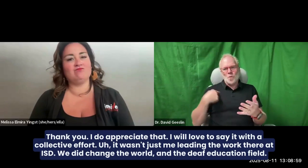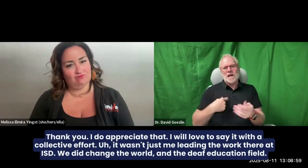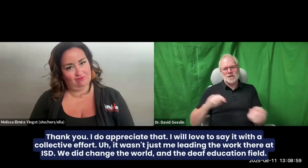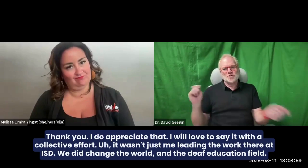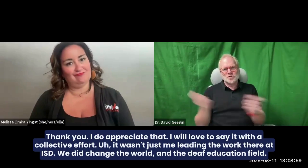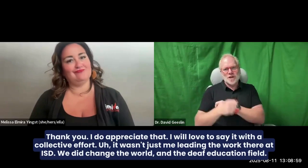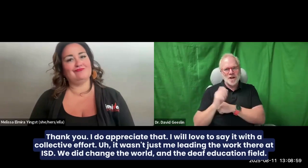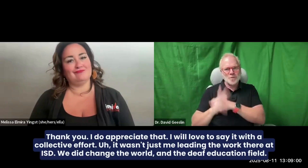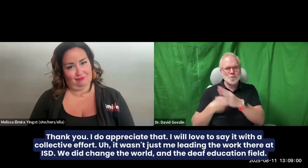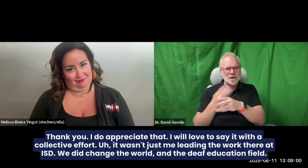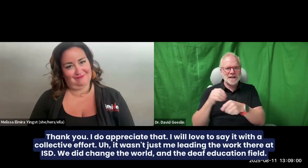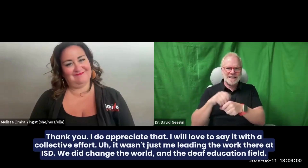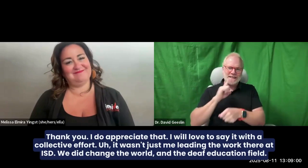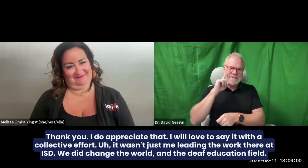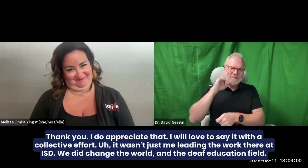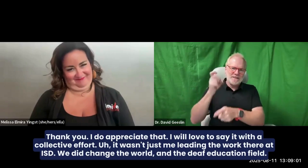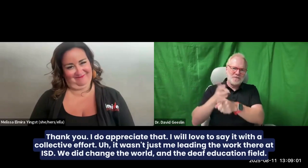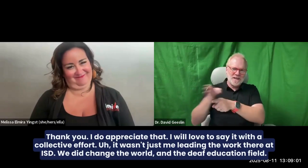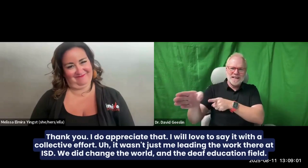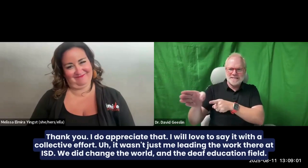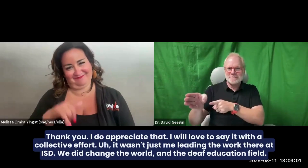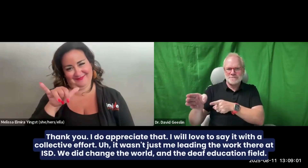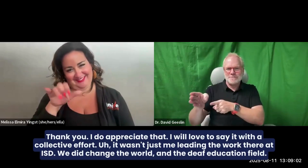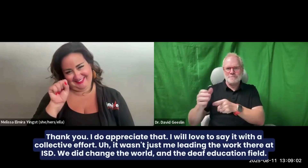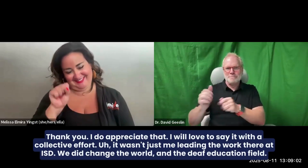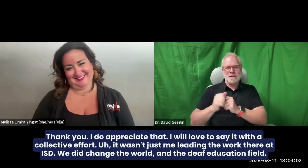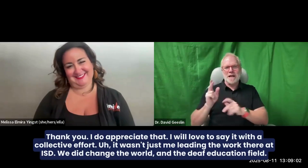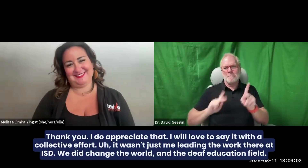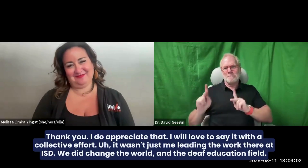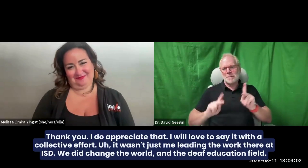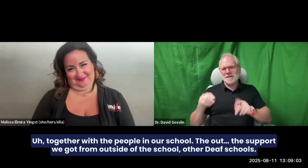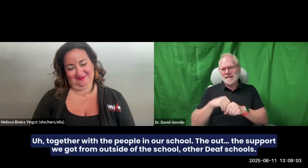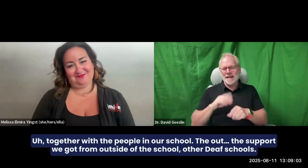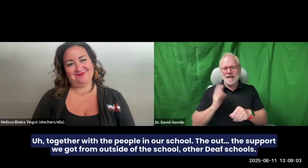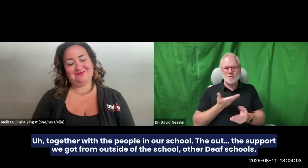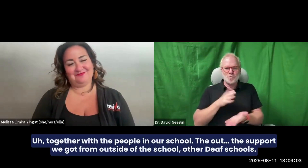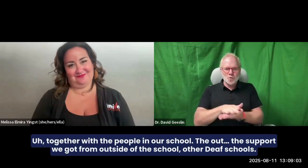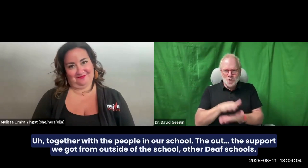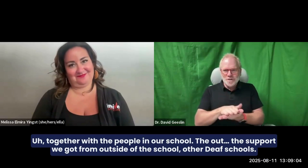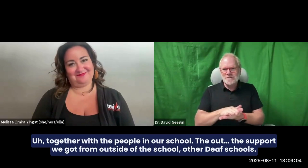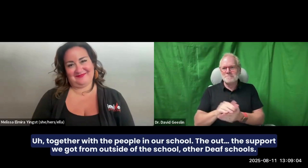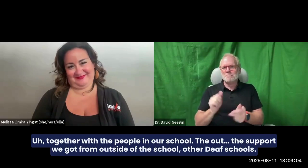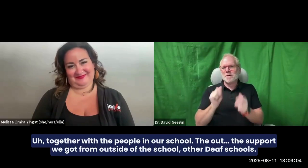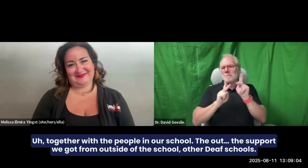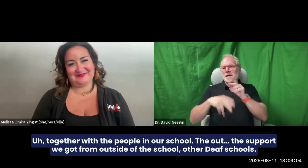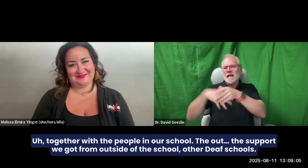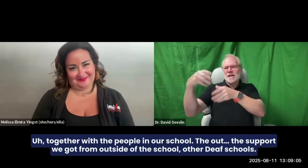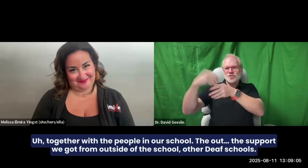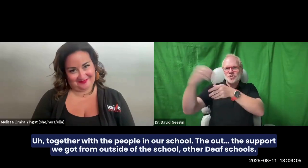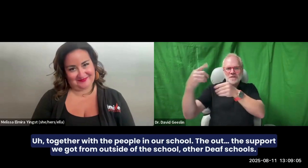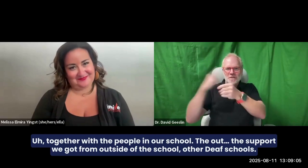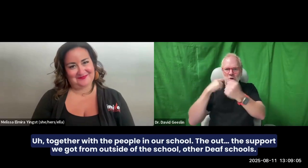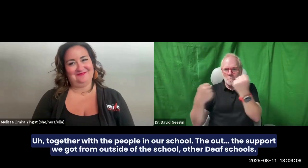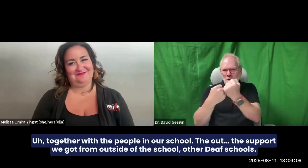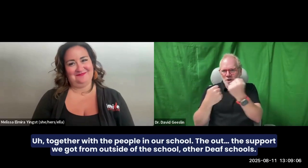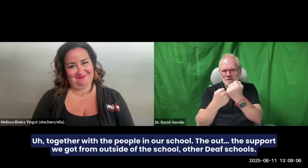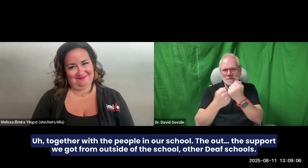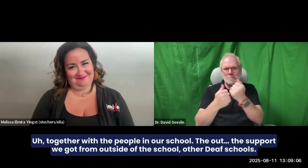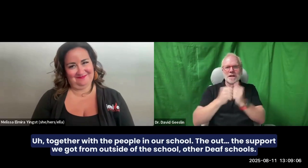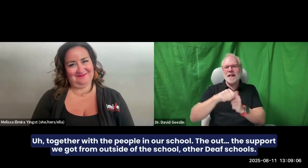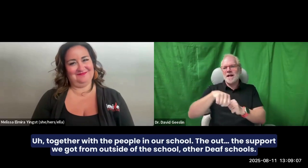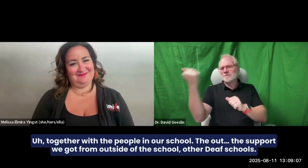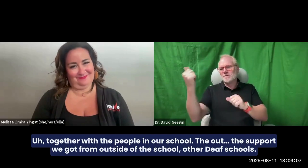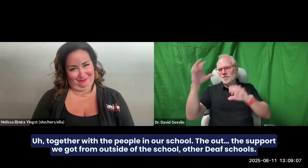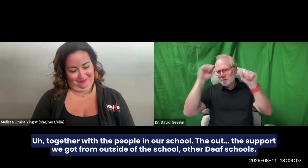It wasn't just me leading the work there at ISD. We did change the world in the deaf education field. together with the people in our